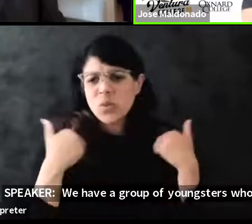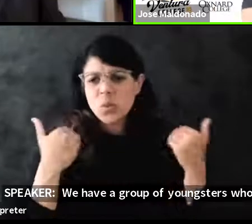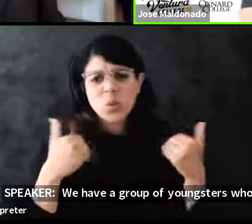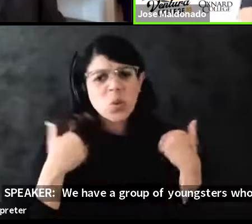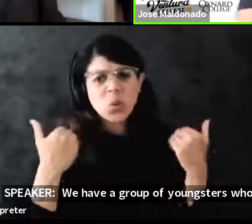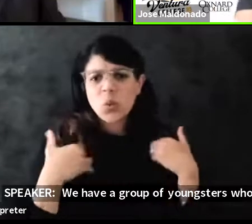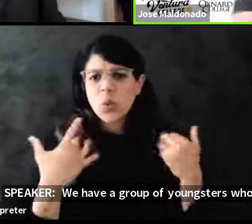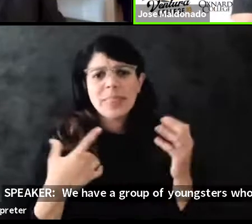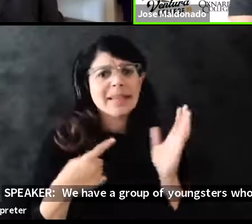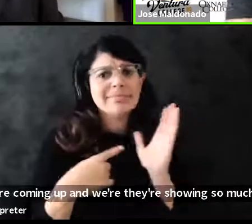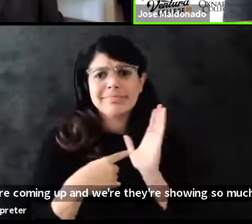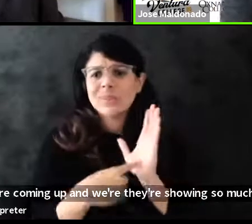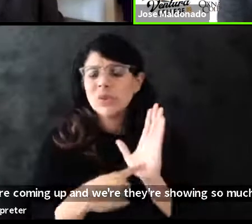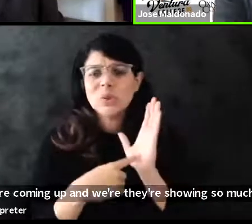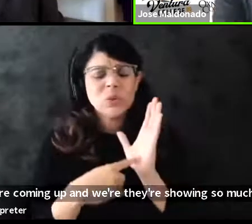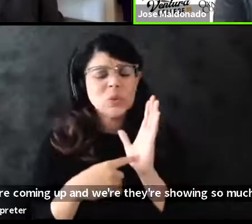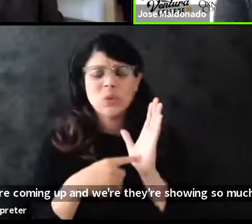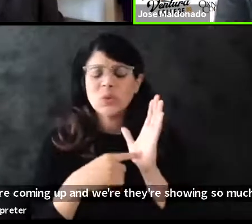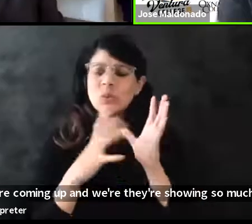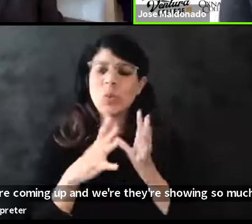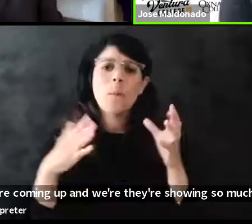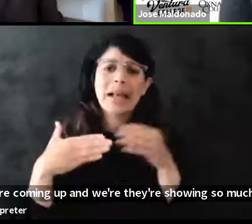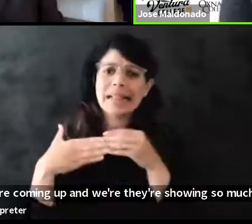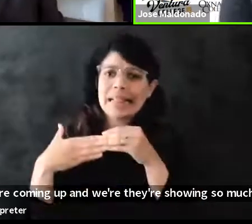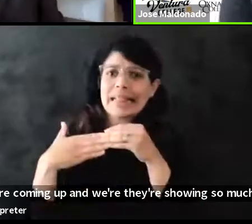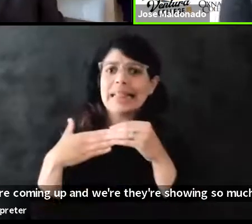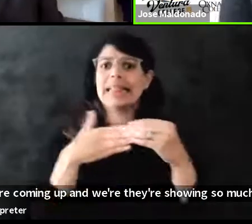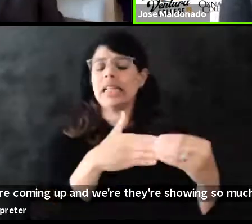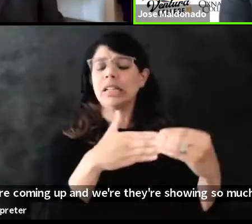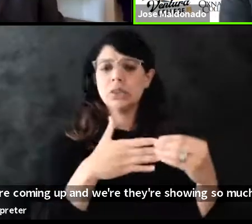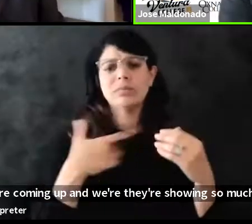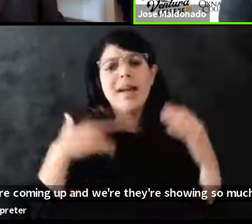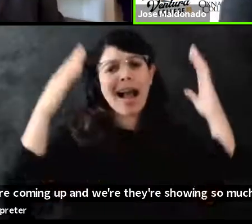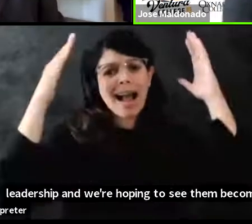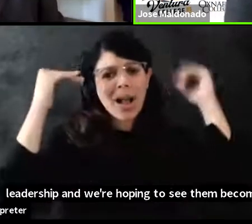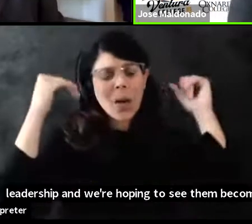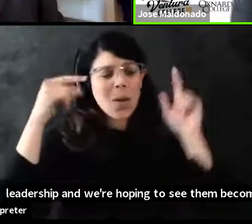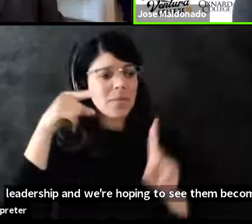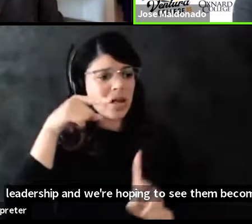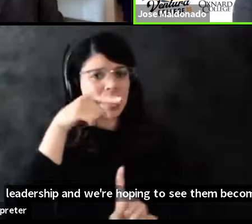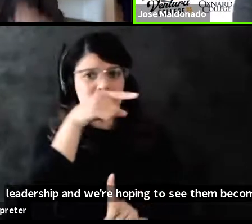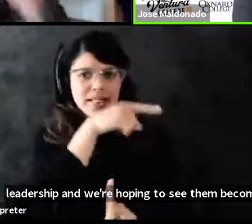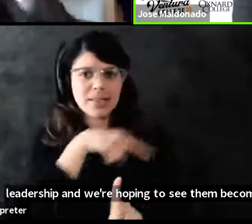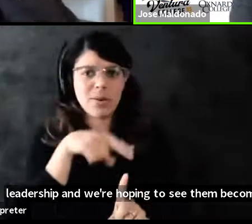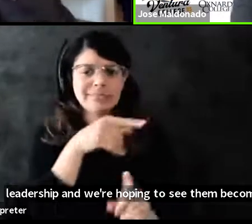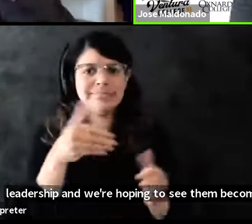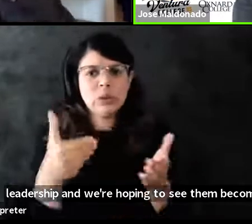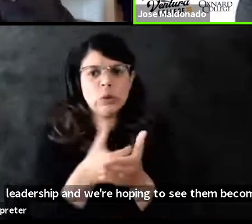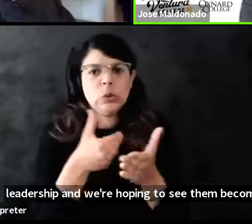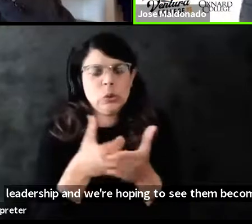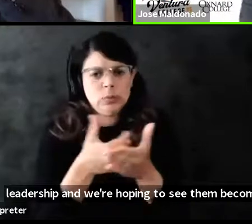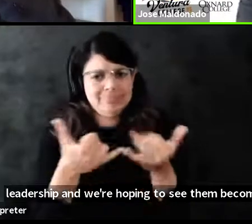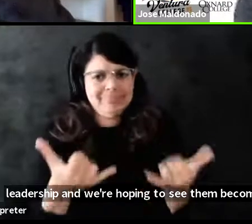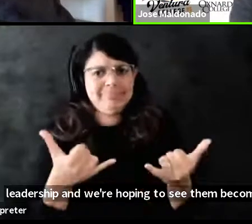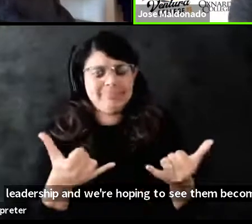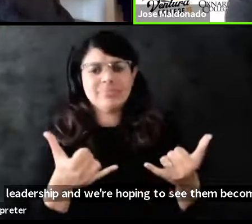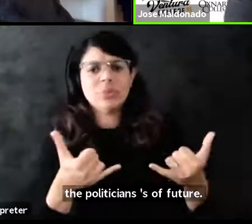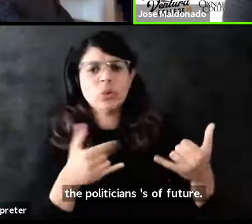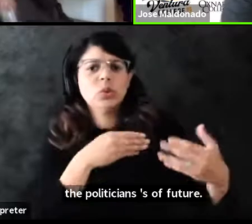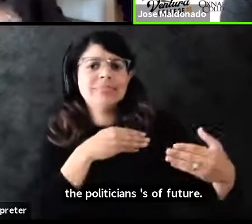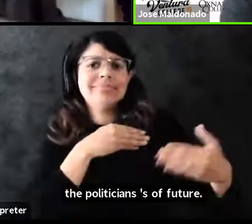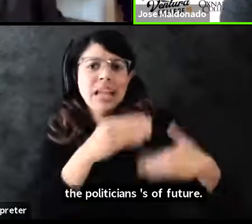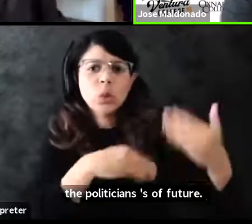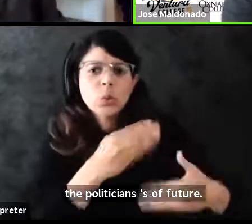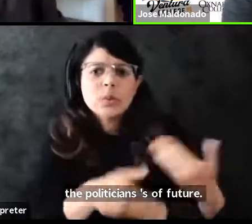them become the politicians of the future, as opposed to like this old guard, you know, that follows